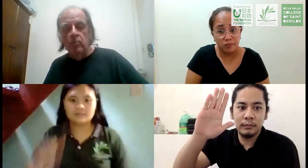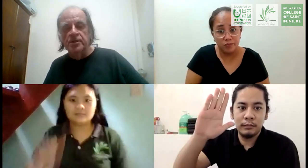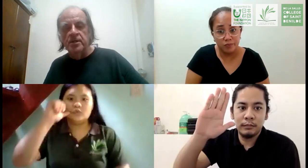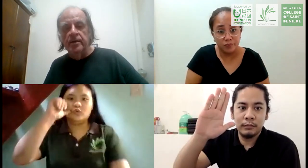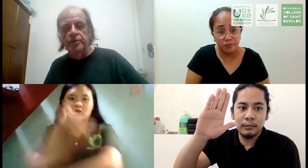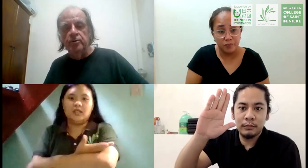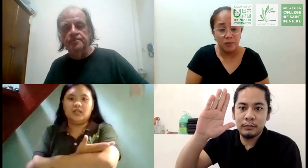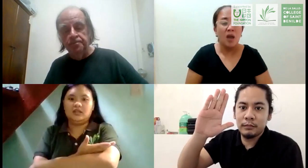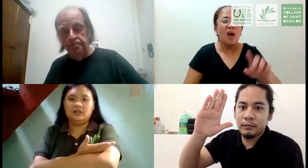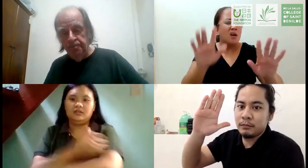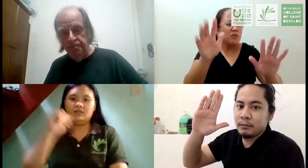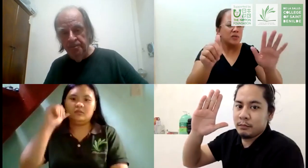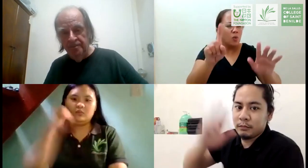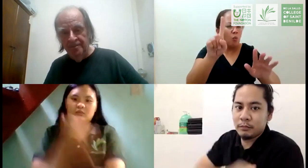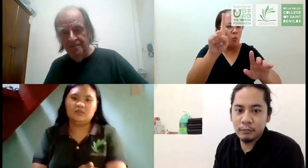Was that one sign or two?